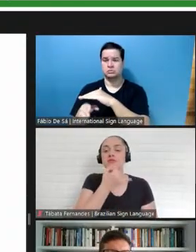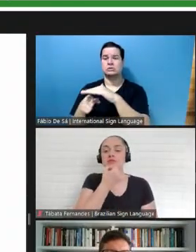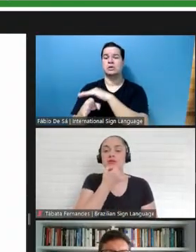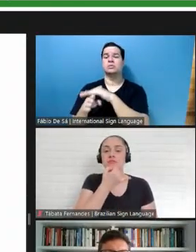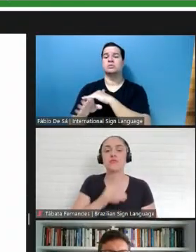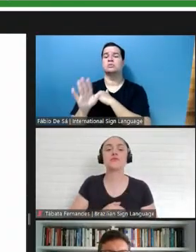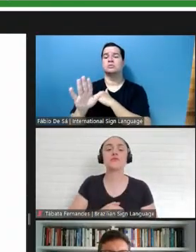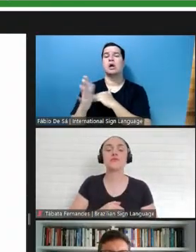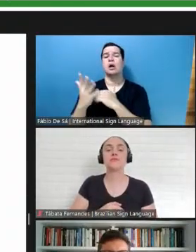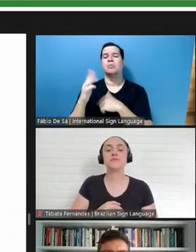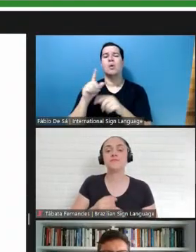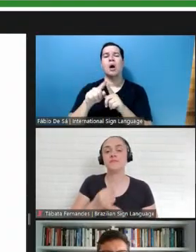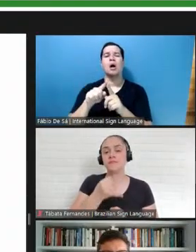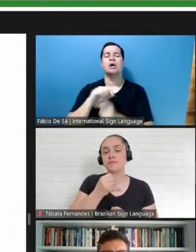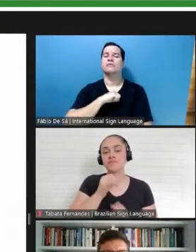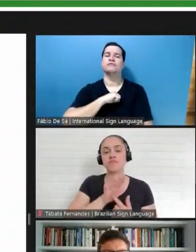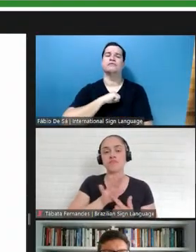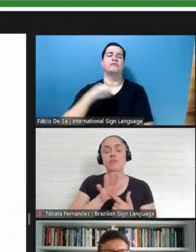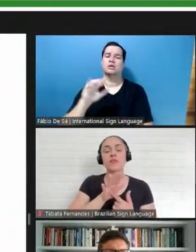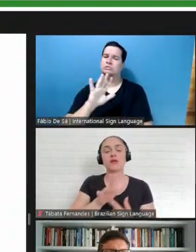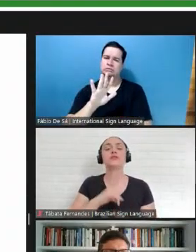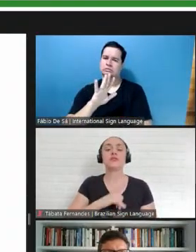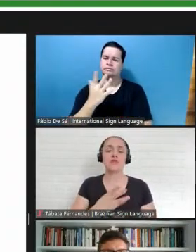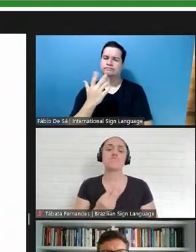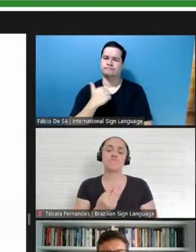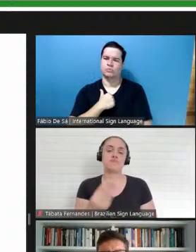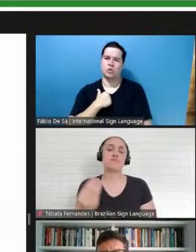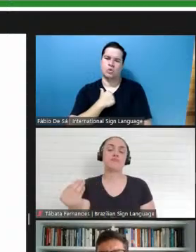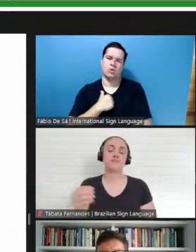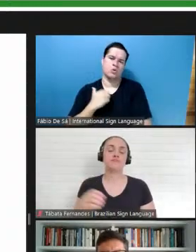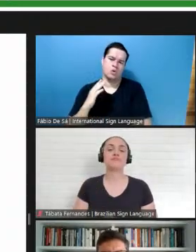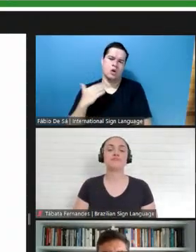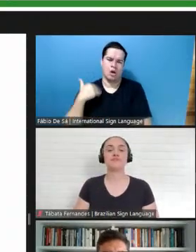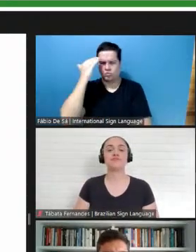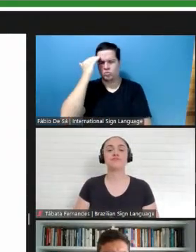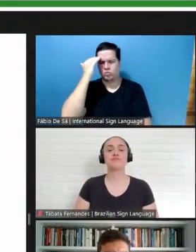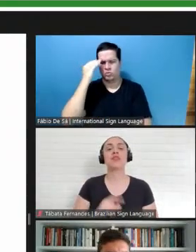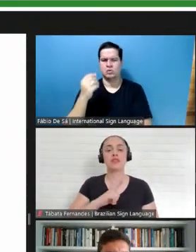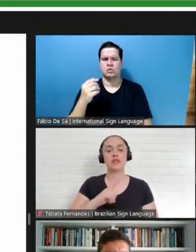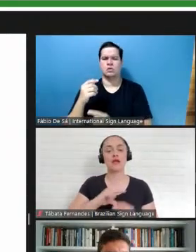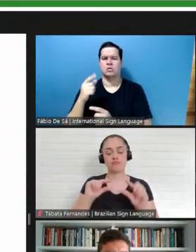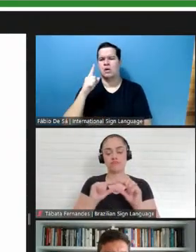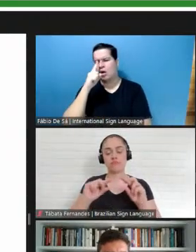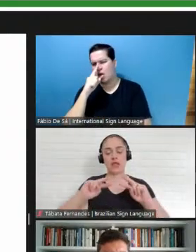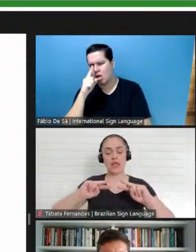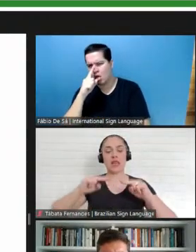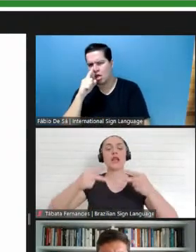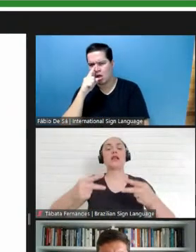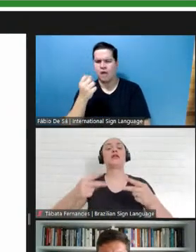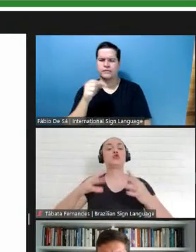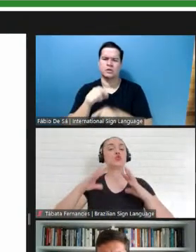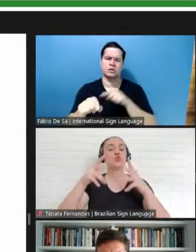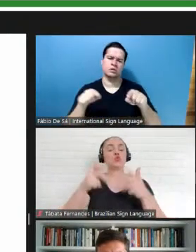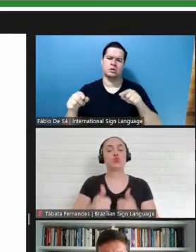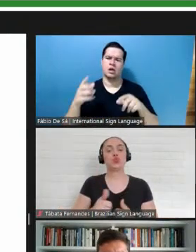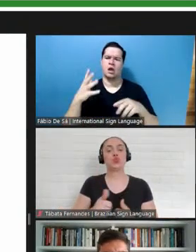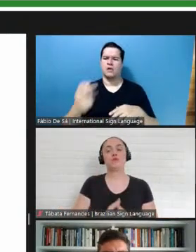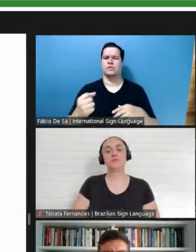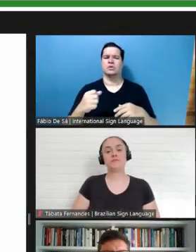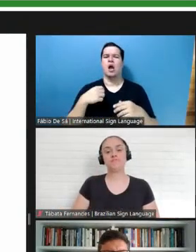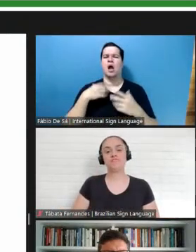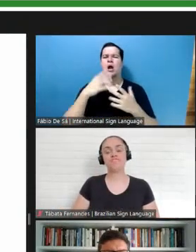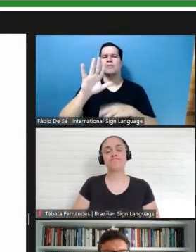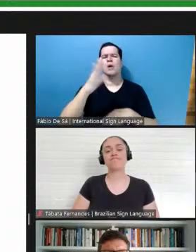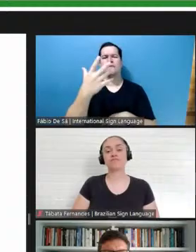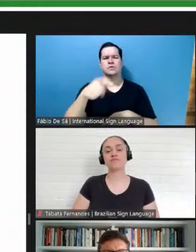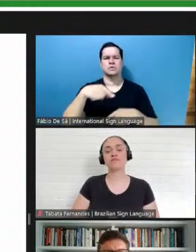examples, and that resource document has links to all of these. So in terms of multiple means of engagement,